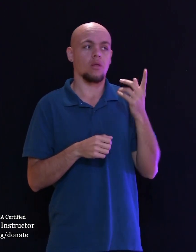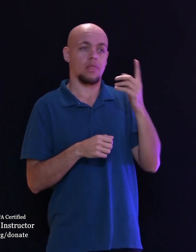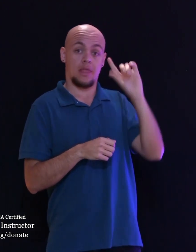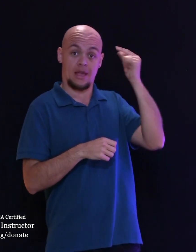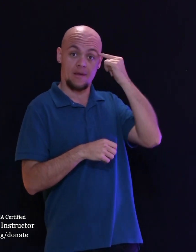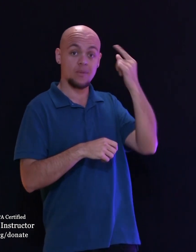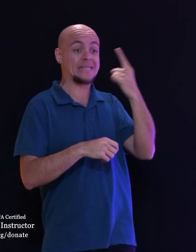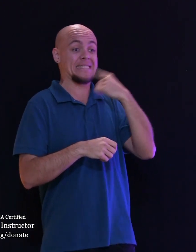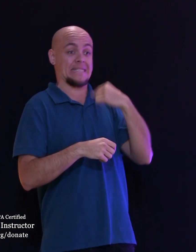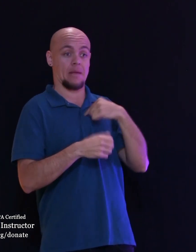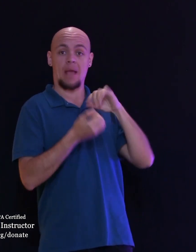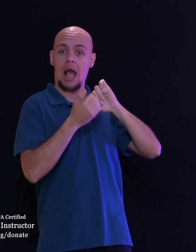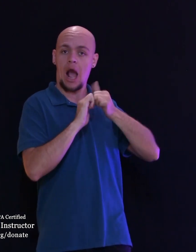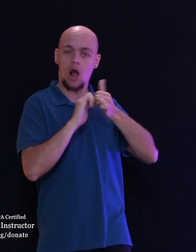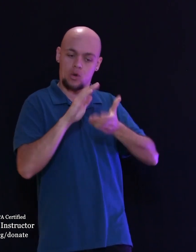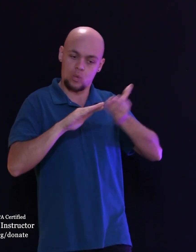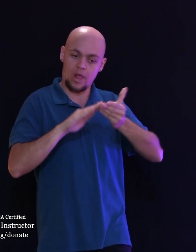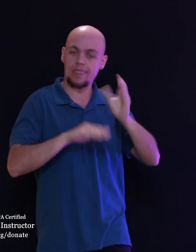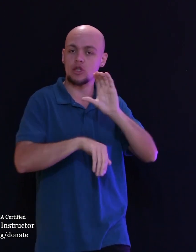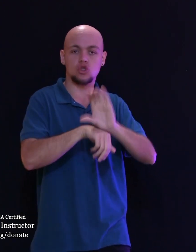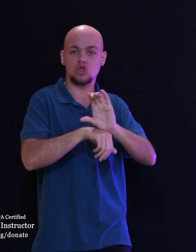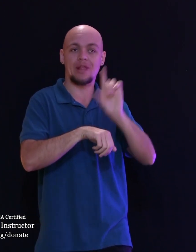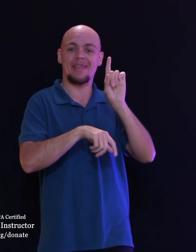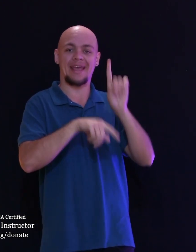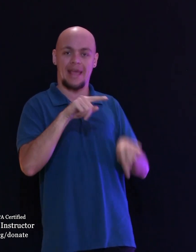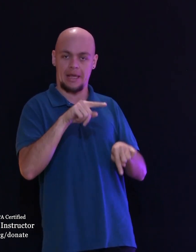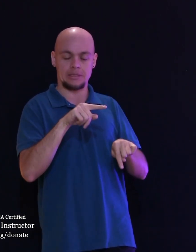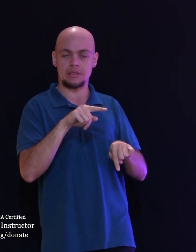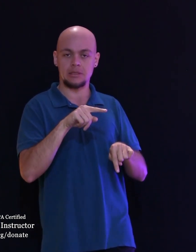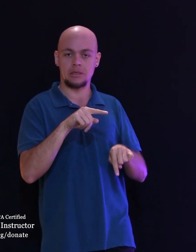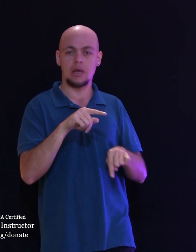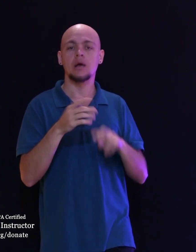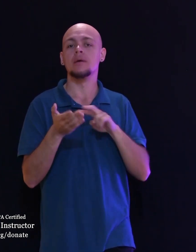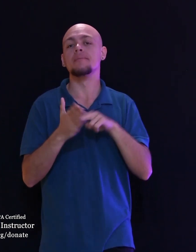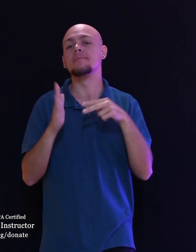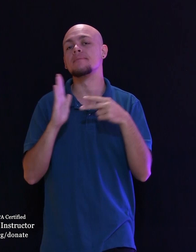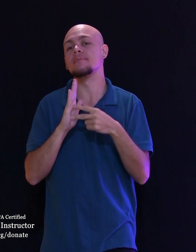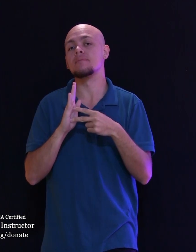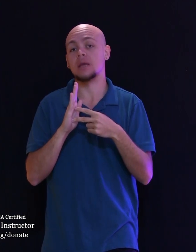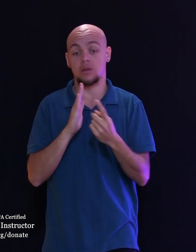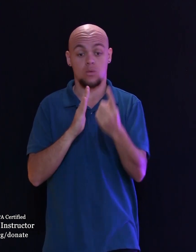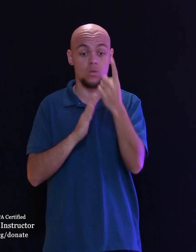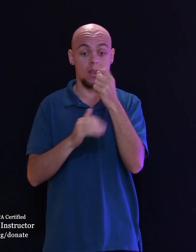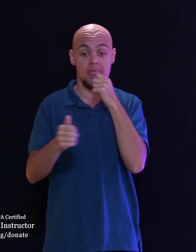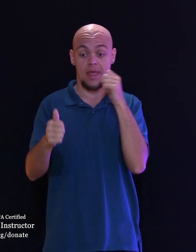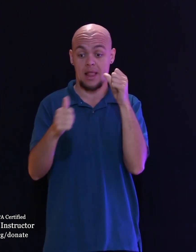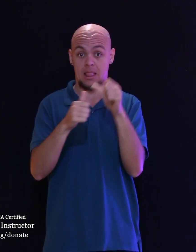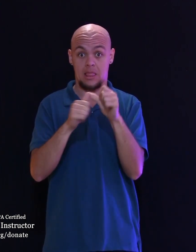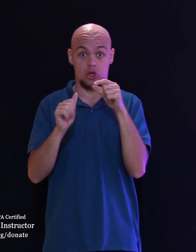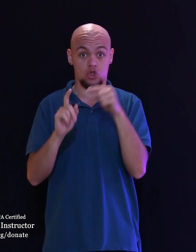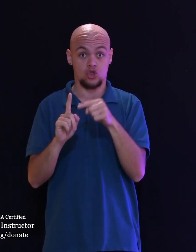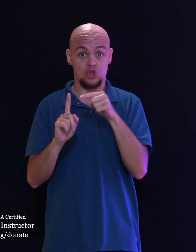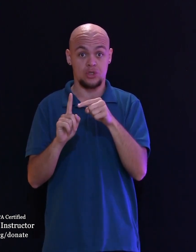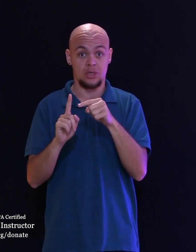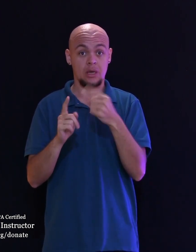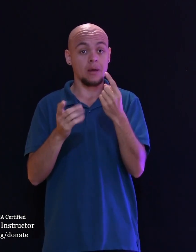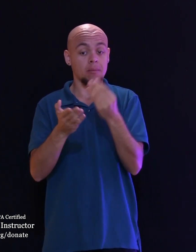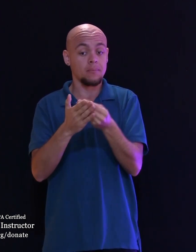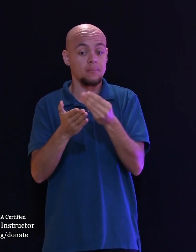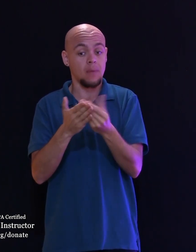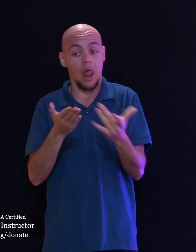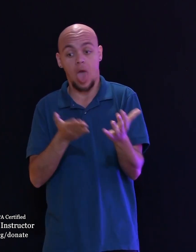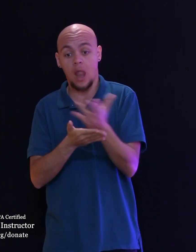the church. They can't tell any of us how to run the church. That's why when you get one of those fear-mongering letters from somebody trying to raise